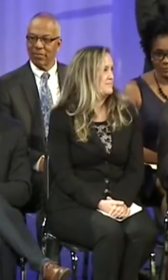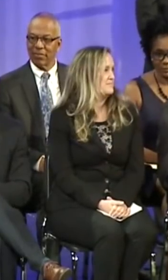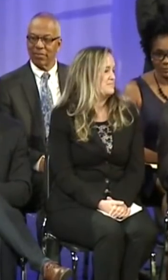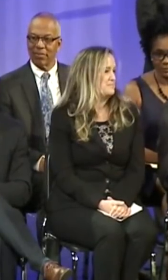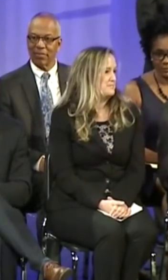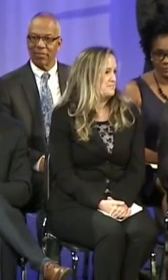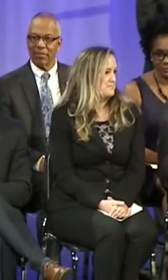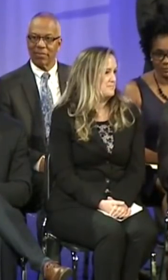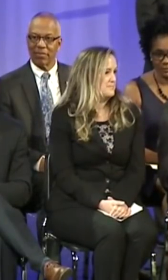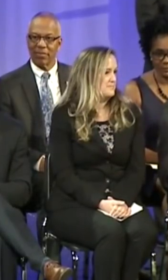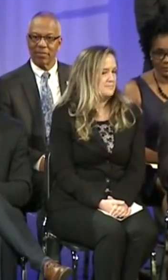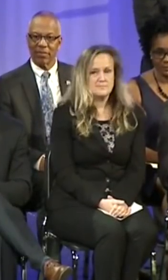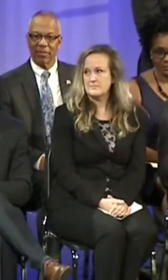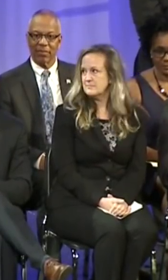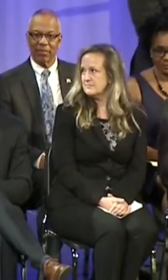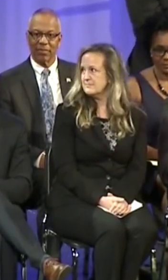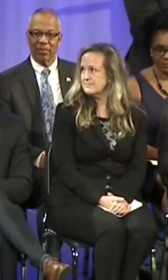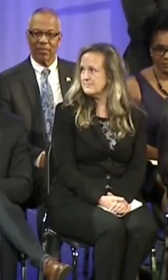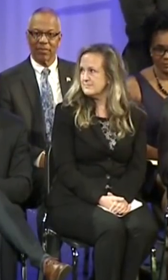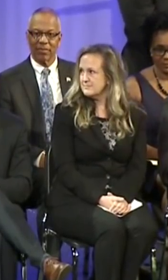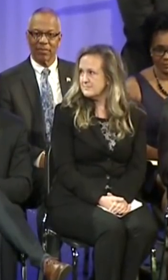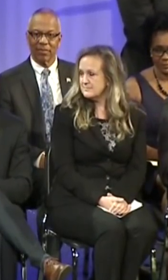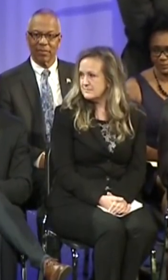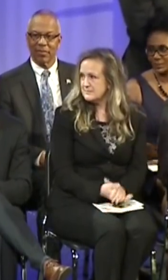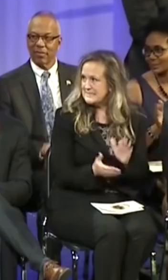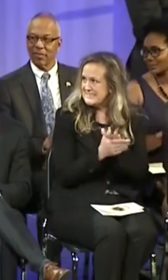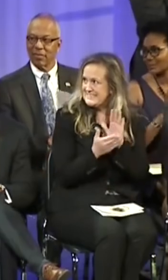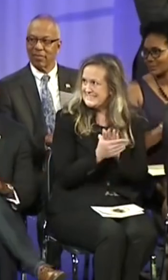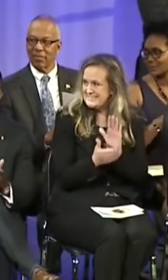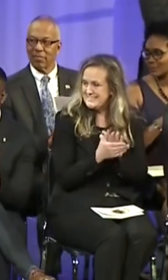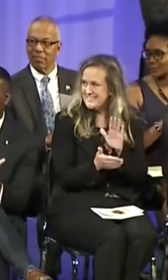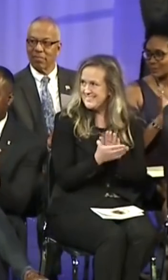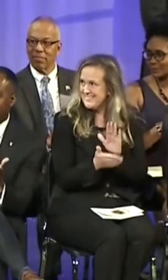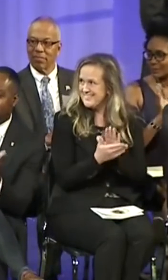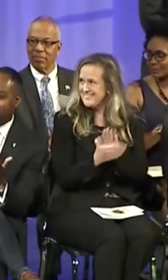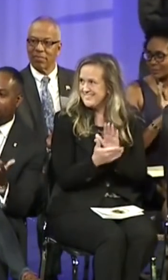Our new County Council representative for District 4, Deb Jung.